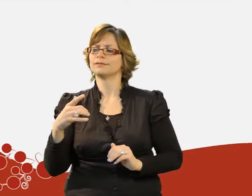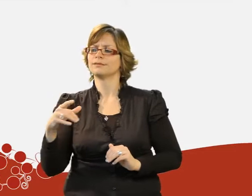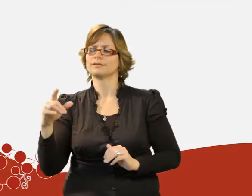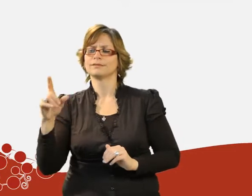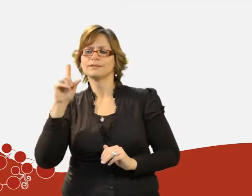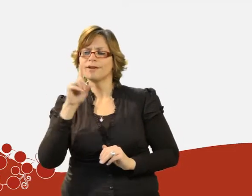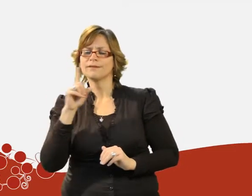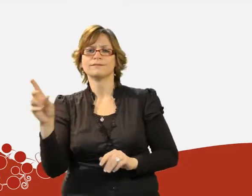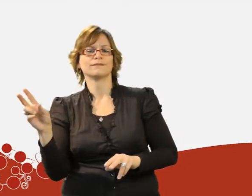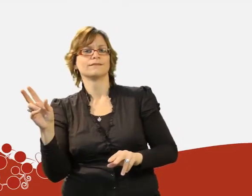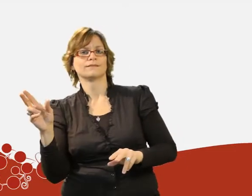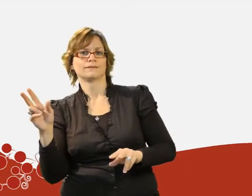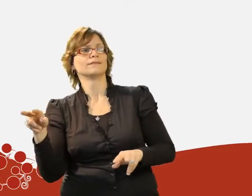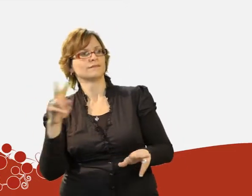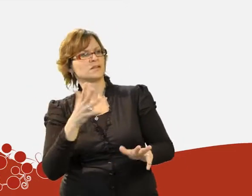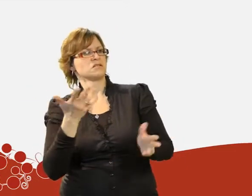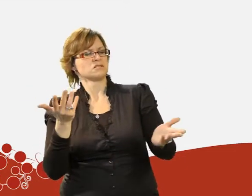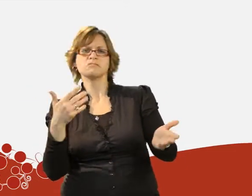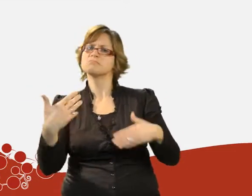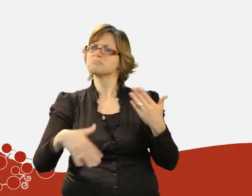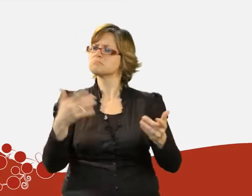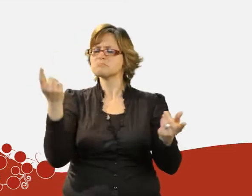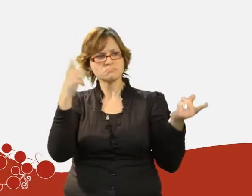This type of expressive feedback while engaging in a conversation